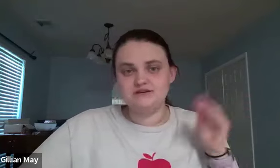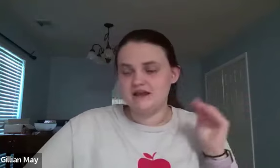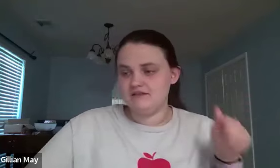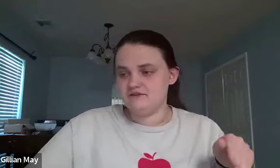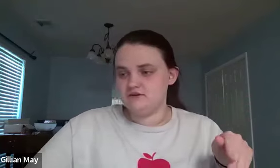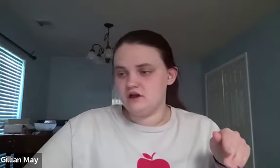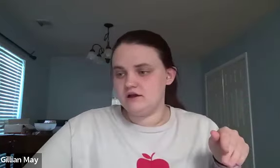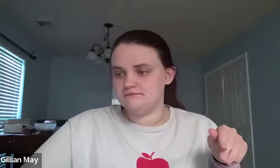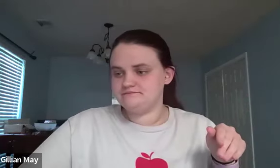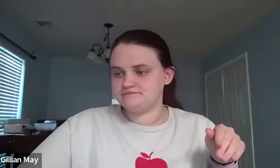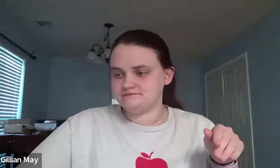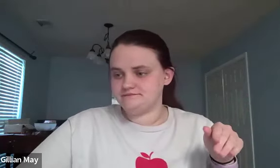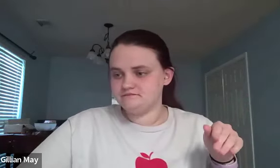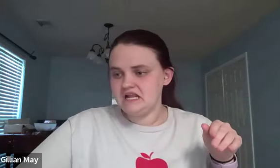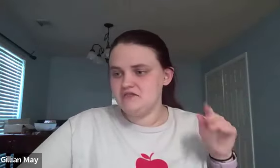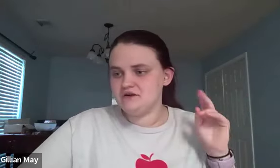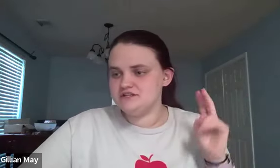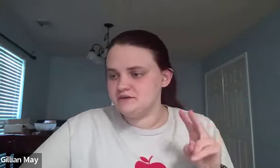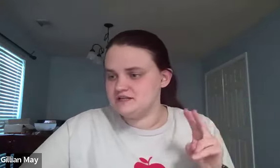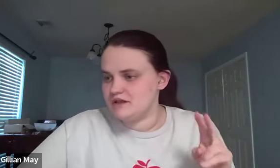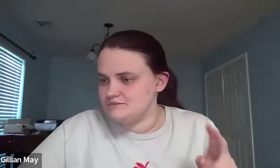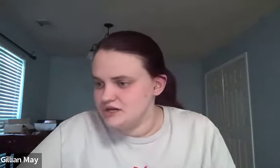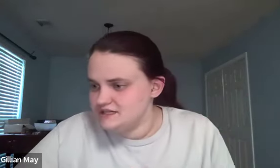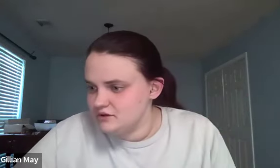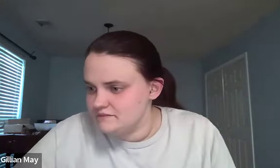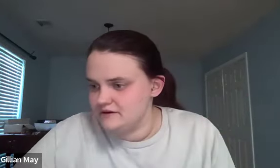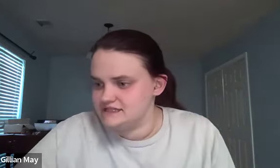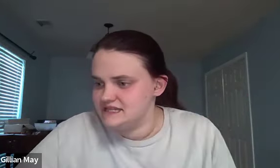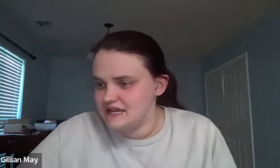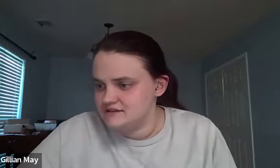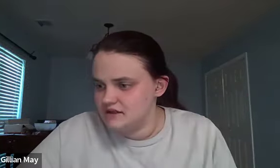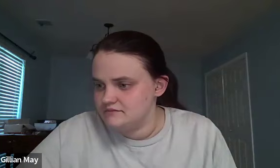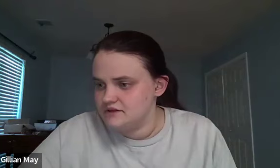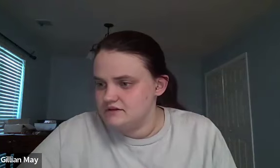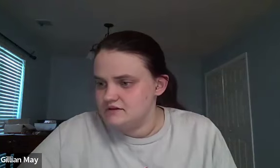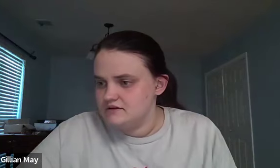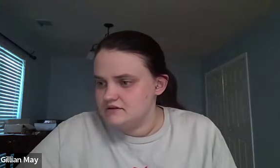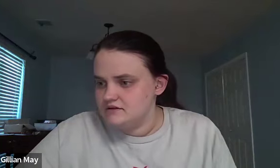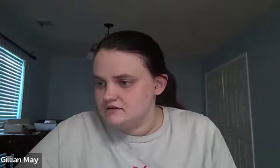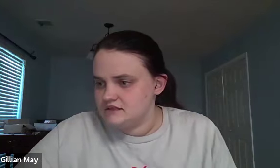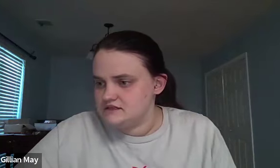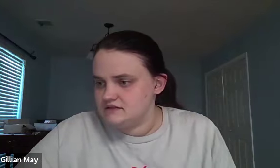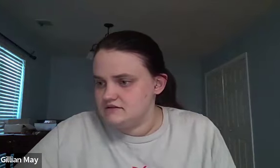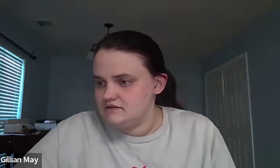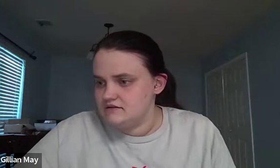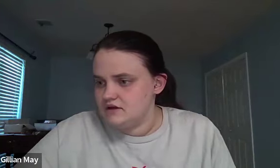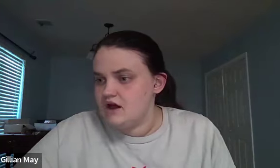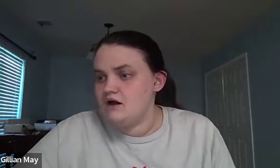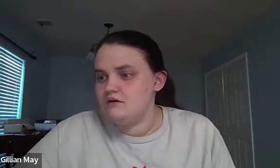I love you. There are two ways. Well, I'm trying to pull up. There it is, the ASL club. Let's see. Oh,